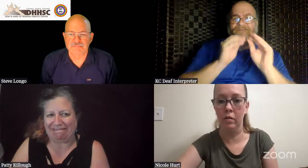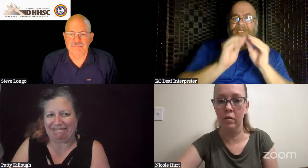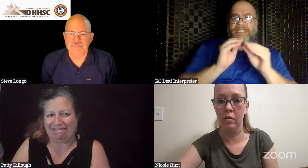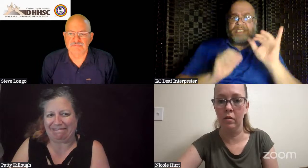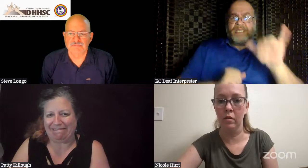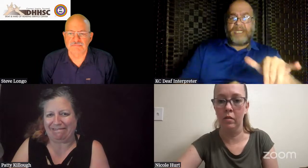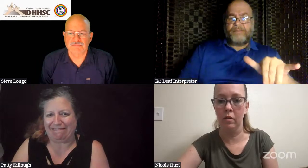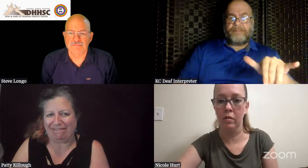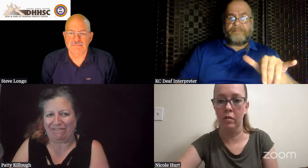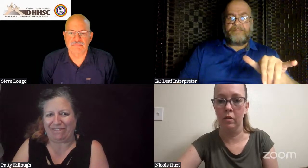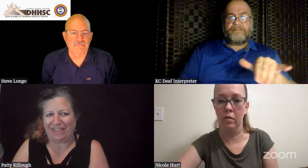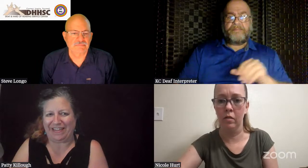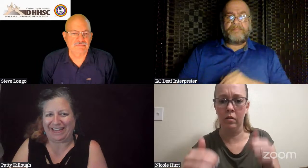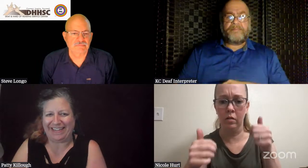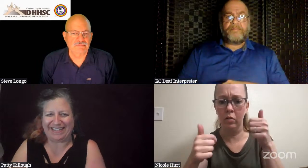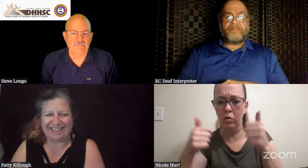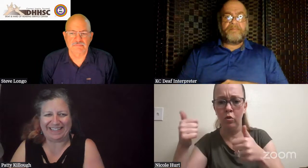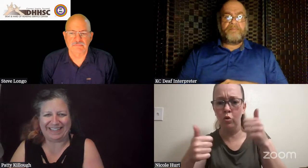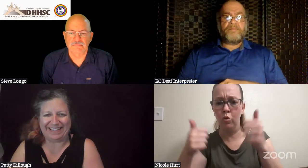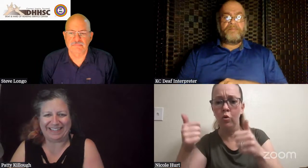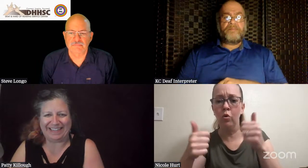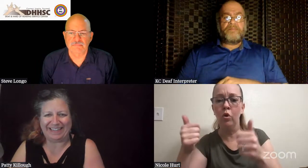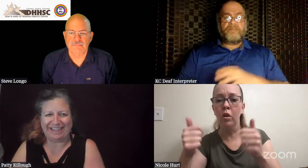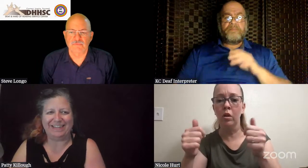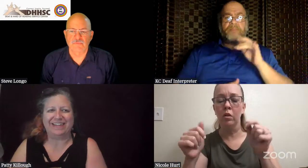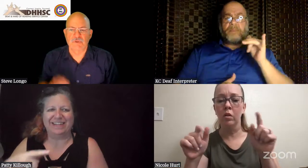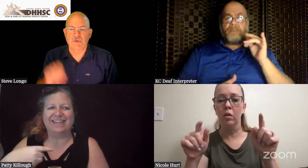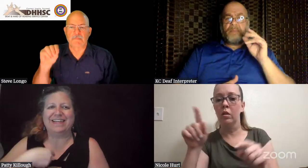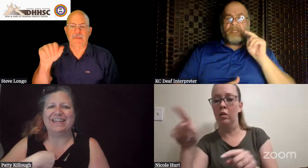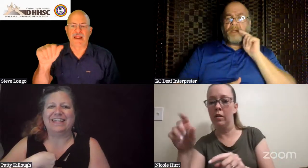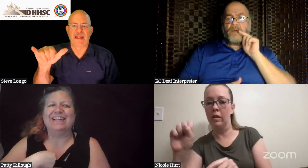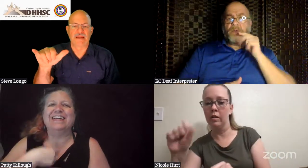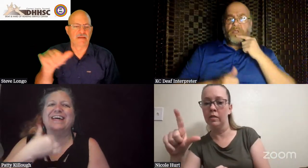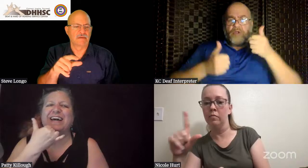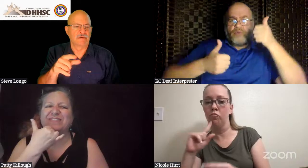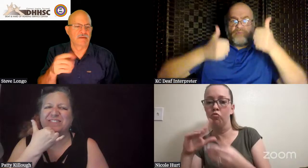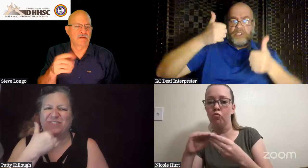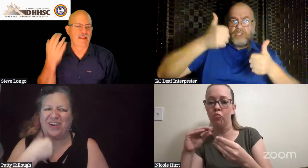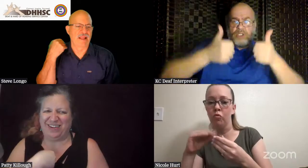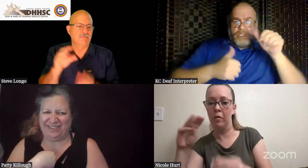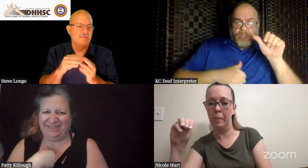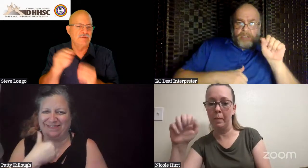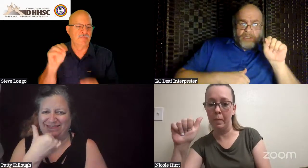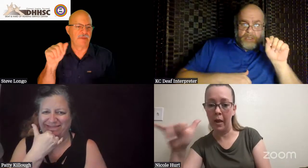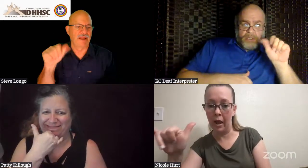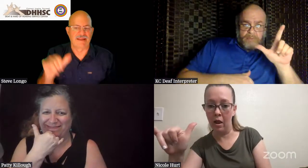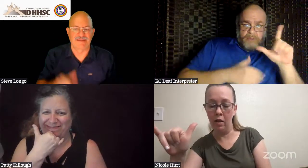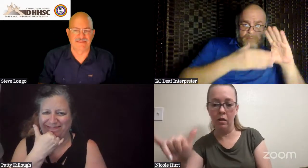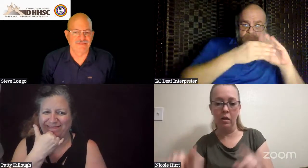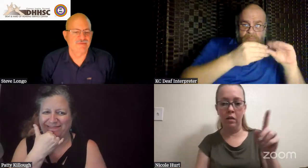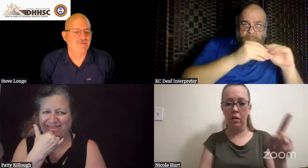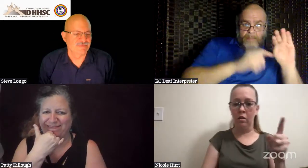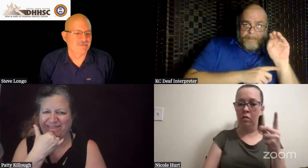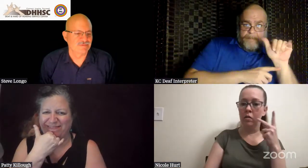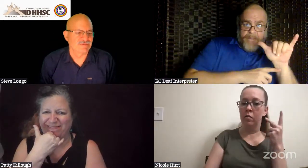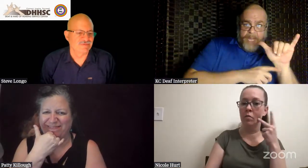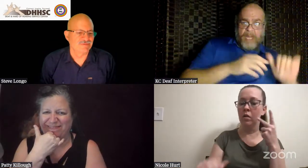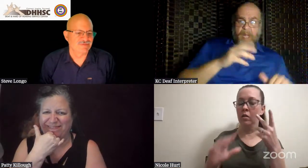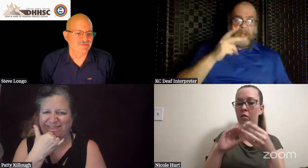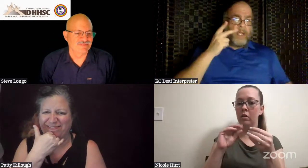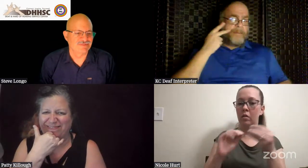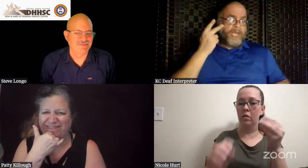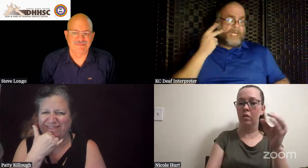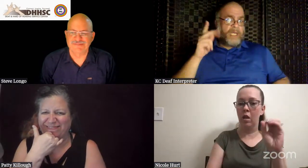Yeah, Steve's saying we're gonna have to fix that. So Nicole's getting clarification. So is it the May